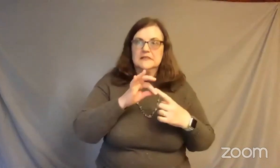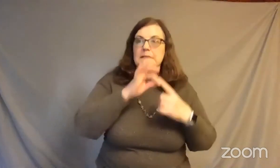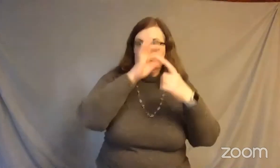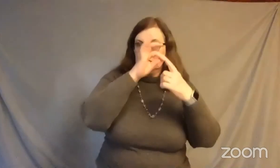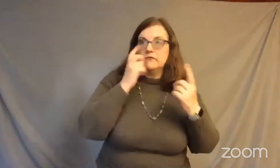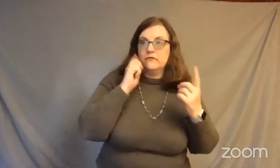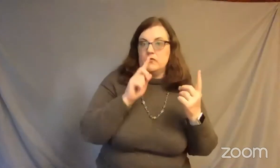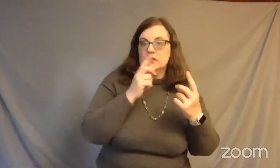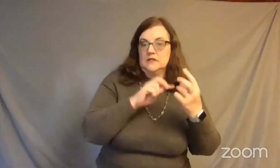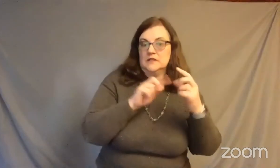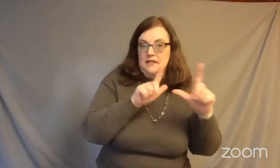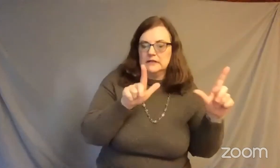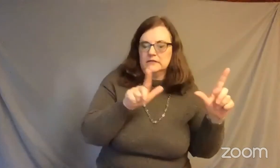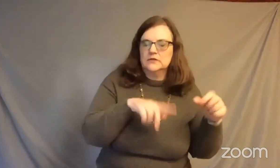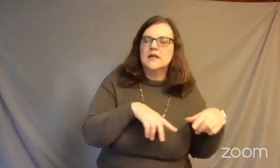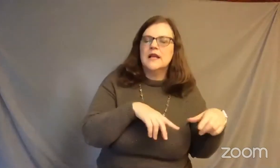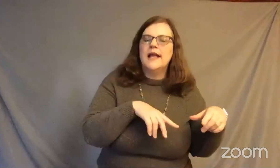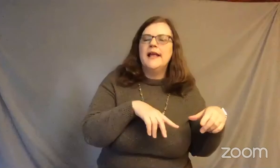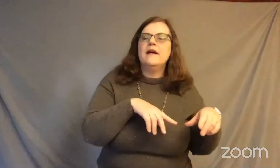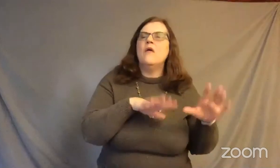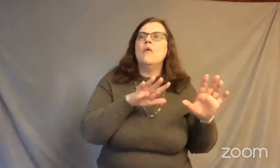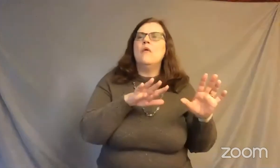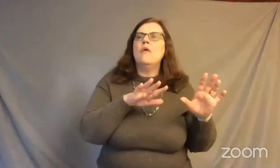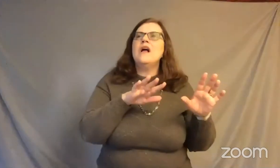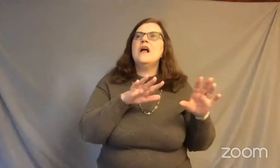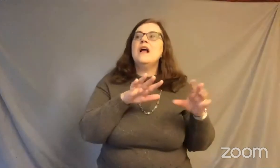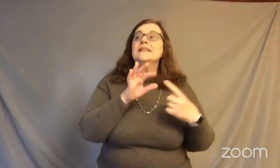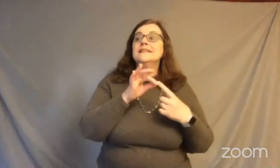space is a unique feature in sign languages.